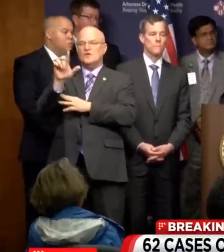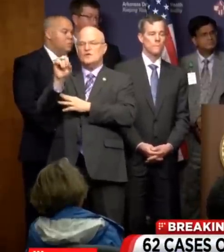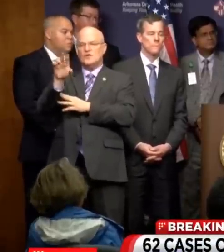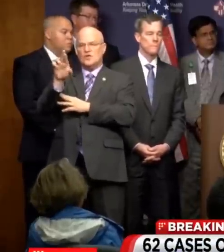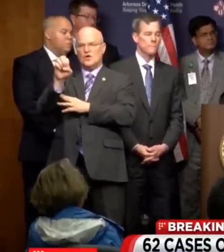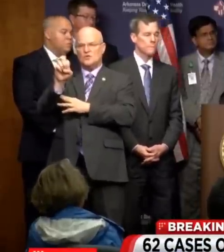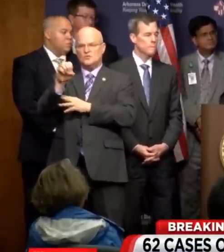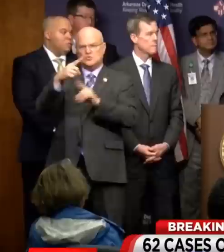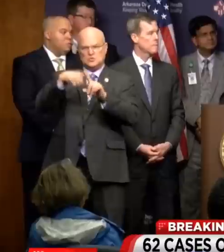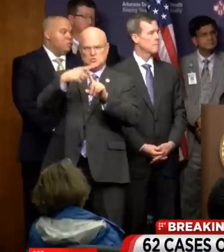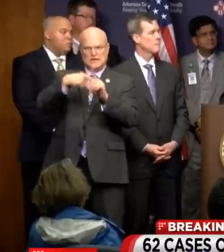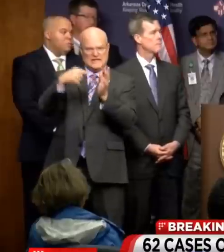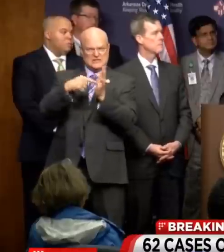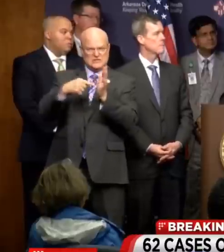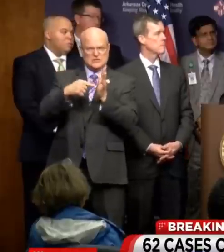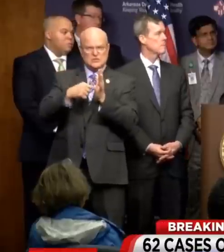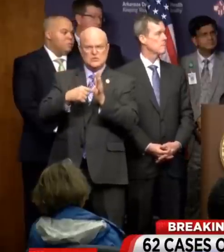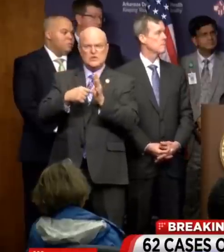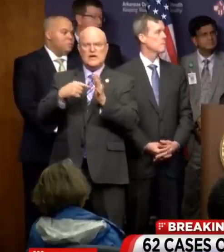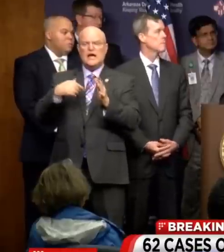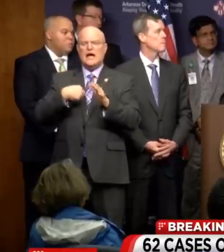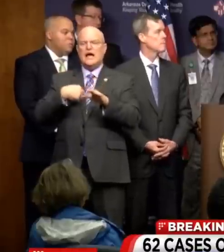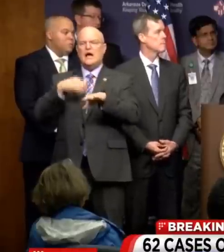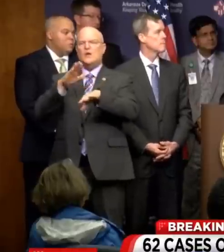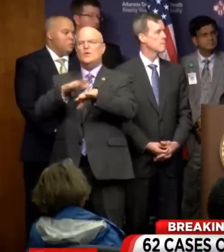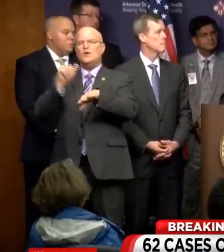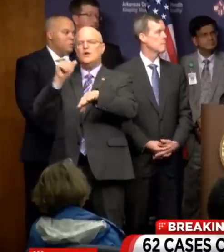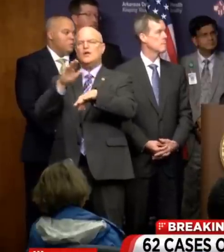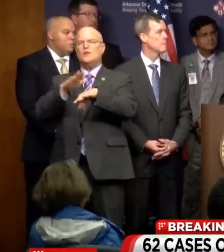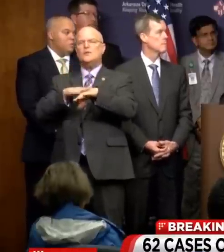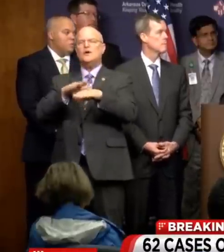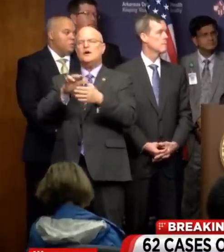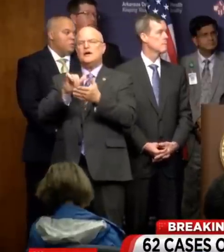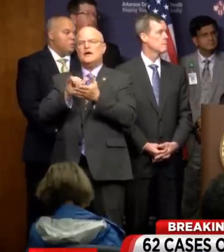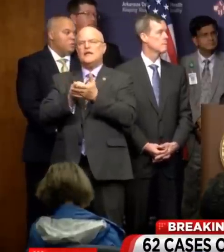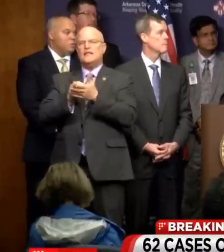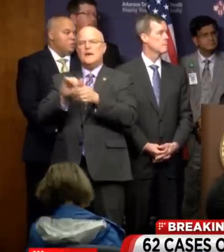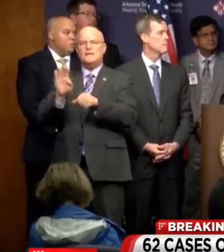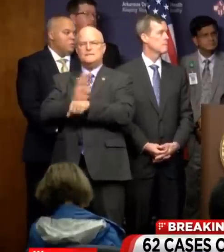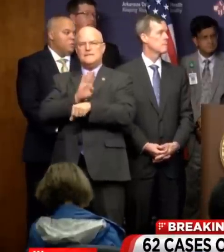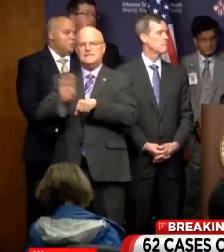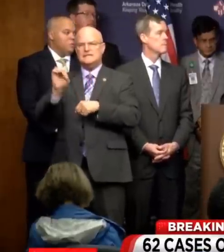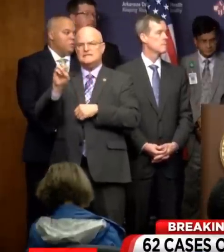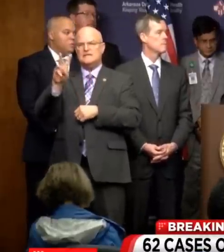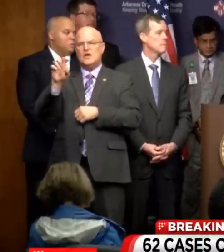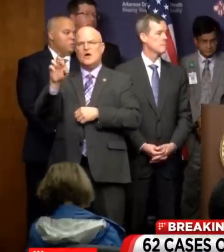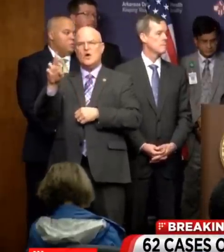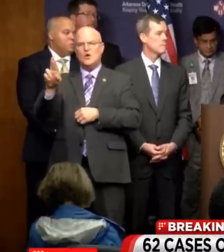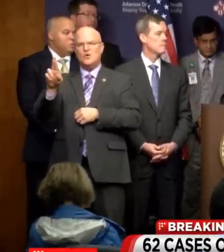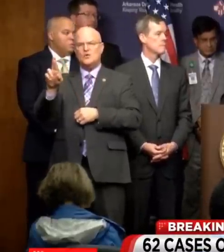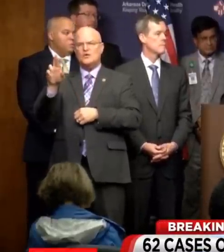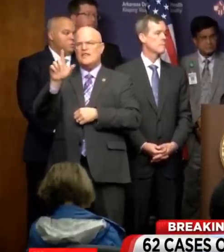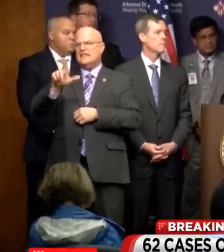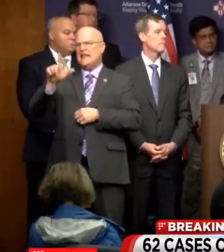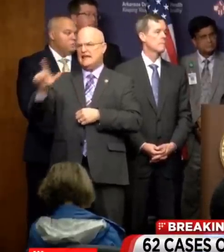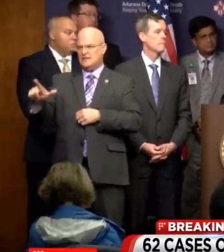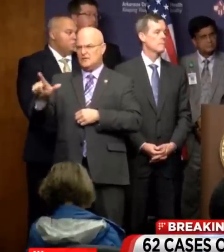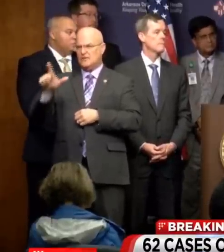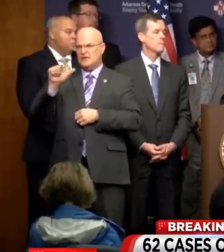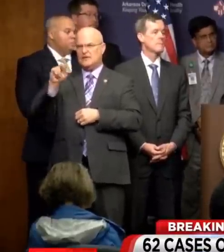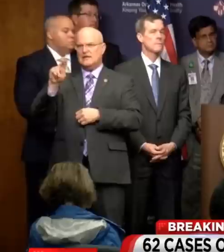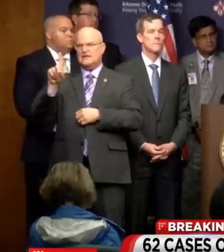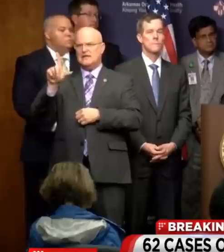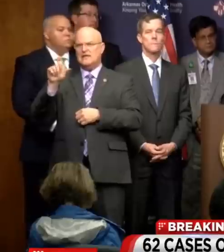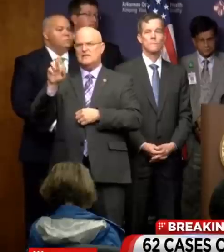are due, I'd call upon the business owner, the landlord,